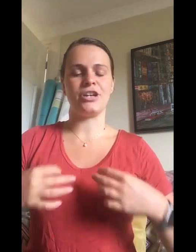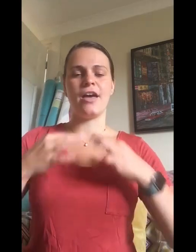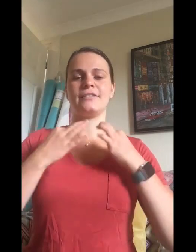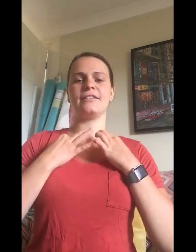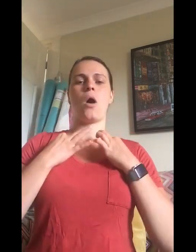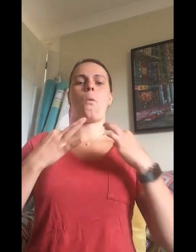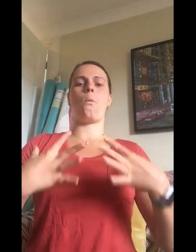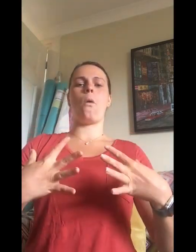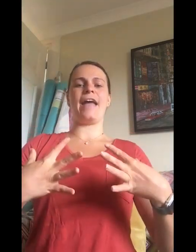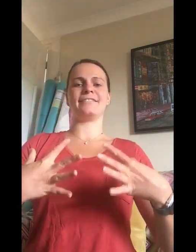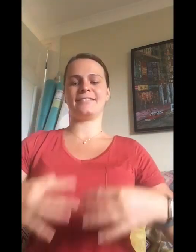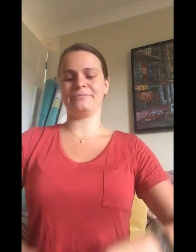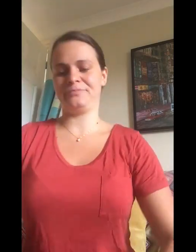shirts. White.